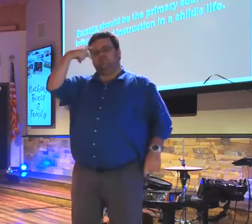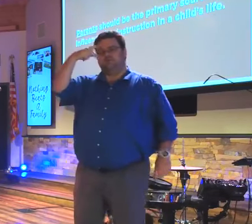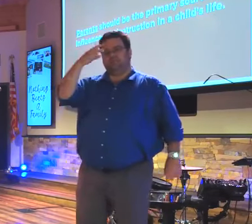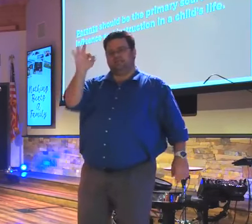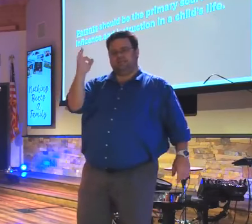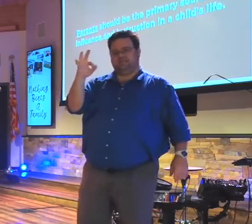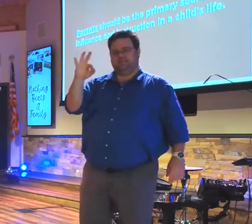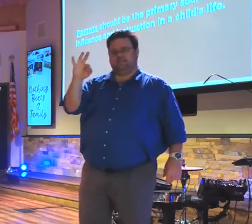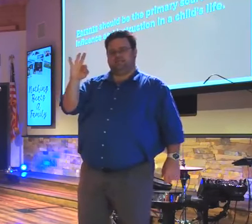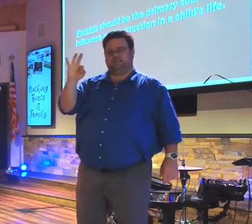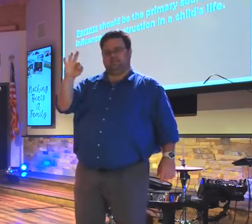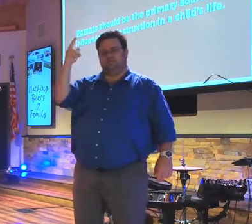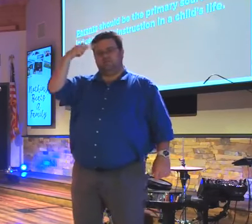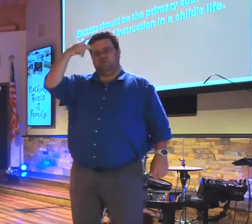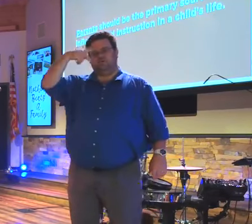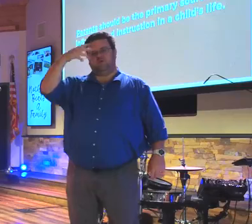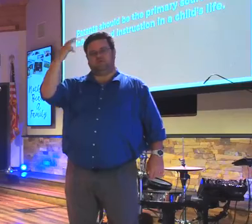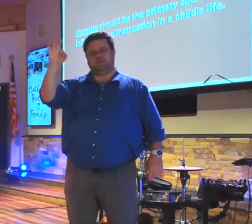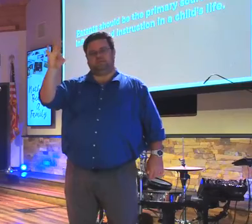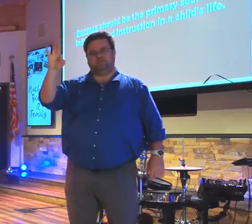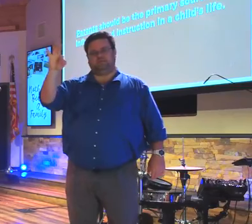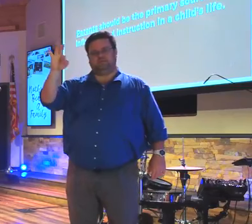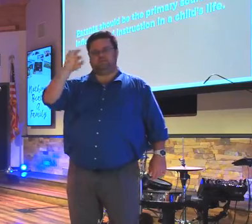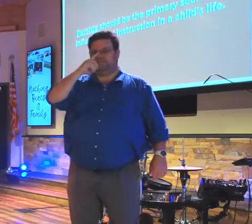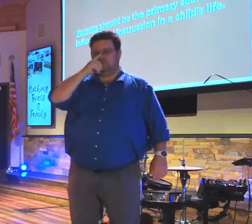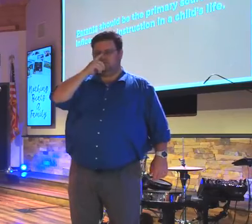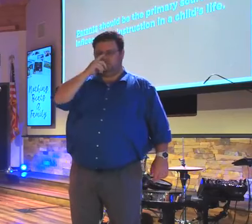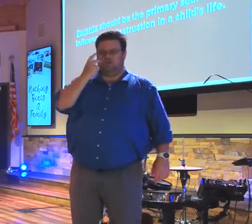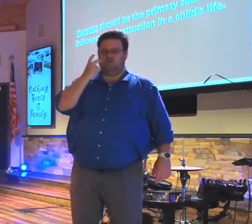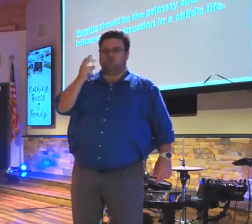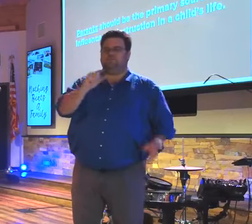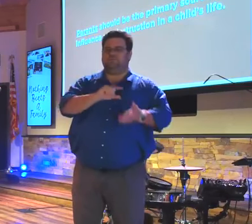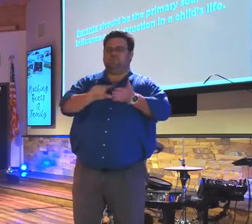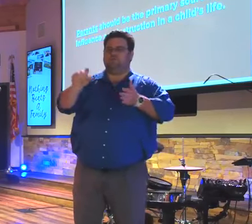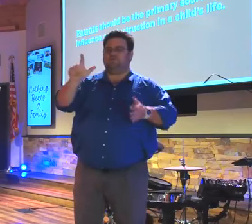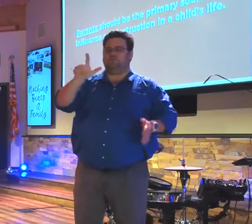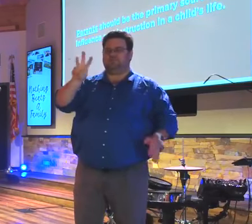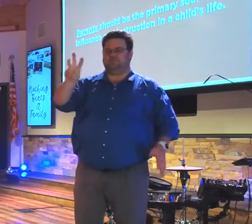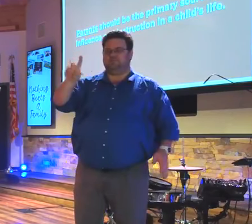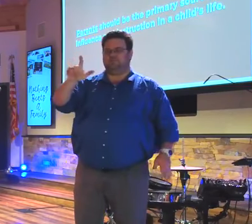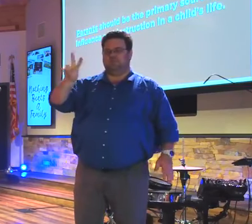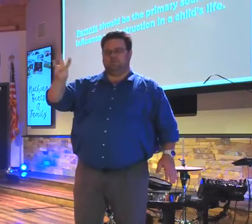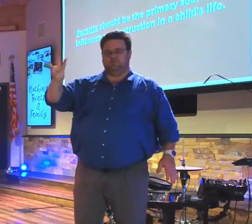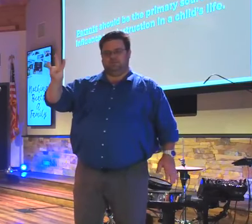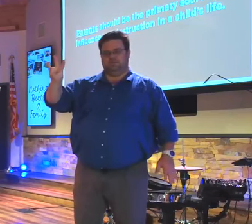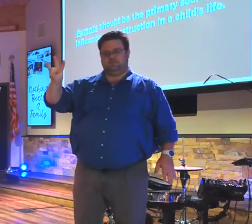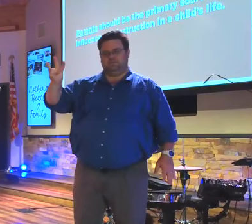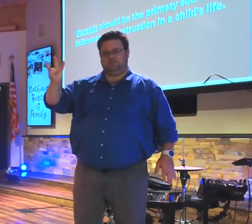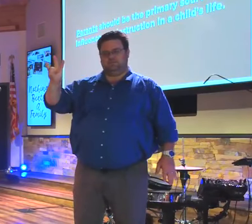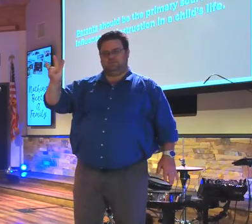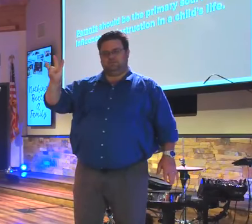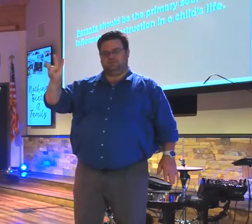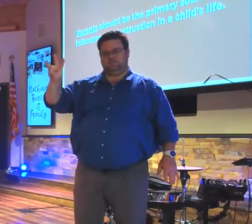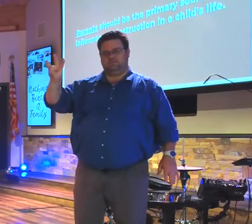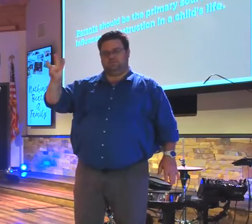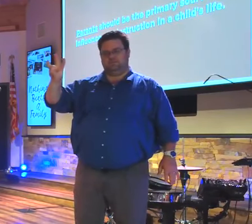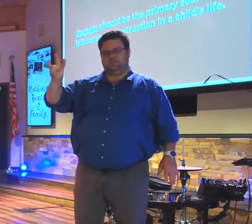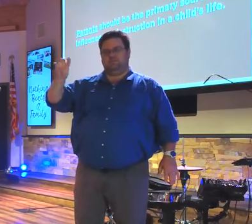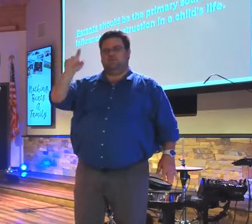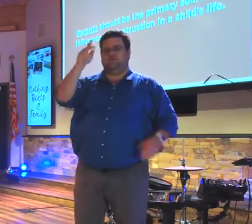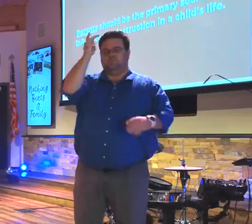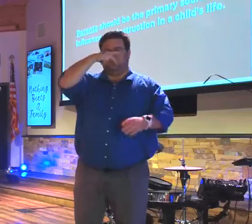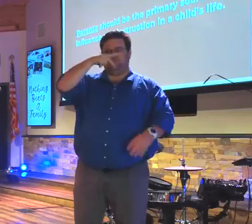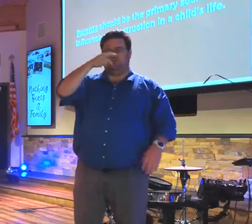flip back there. Proverbs chapter 19. And look at verse number 26 and 27. Very insightful.